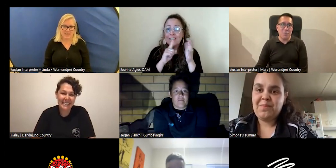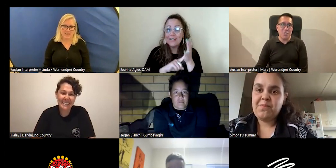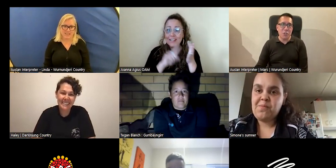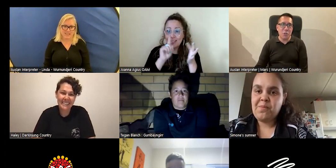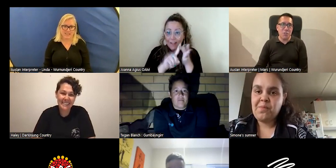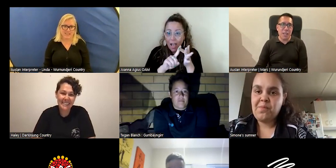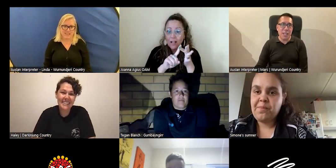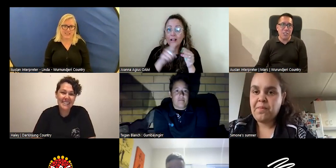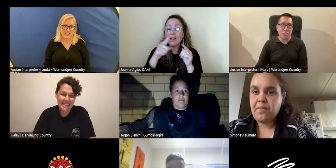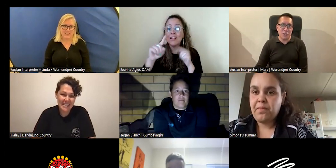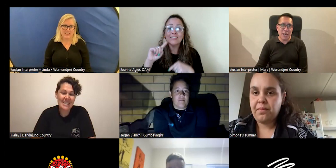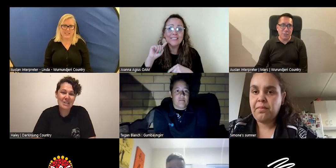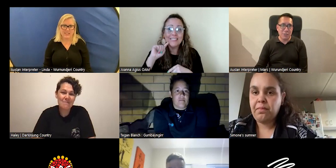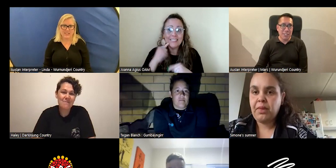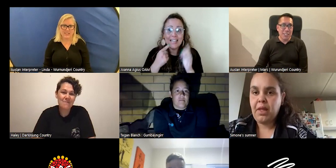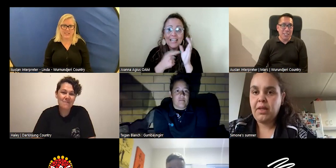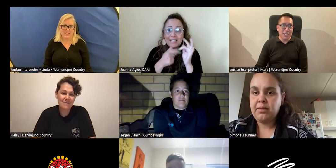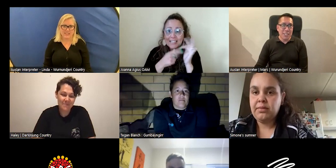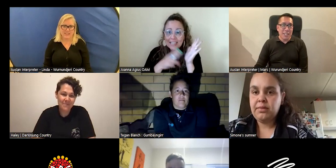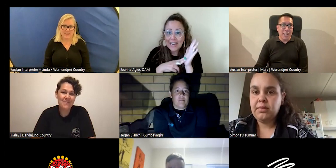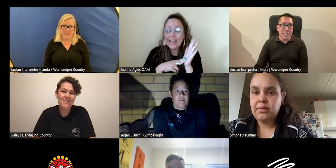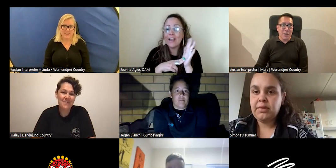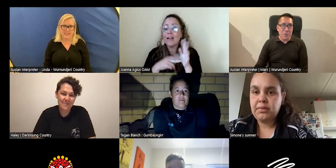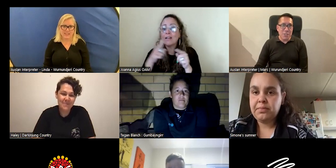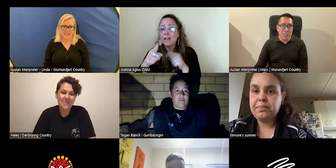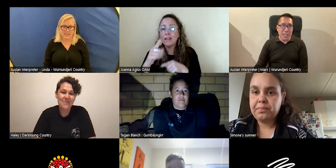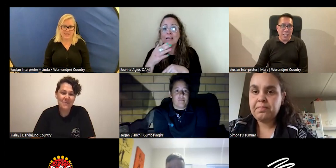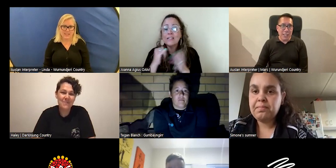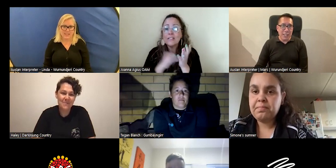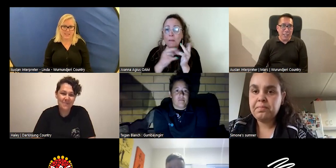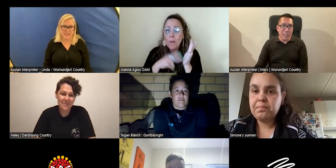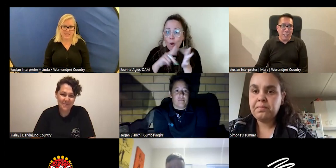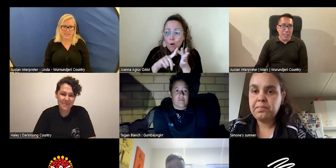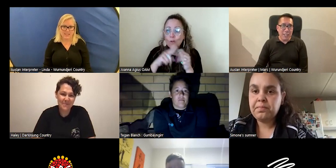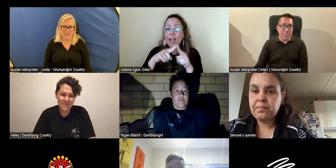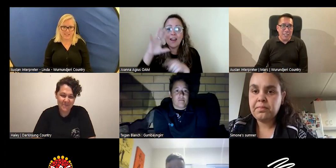to express a huge thanks to you, Dale. Also, Tegan,